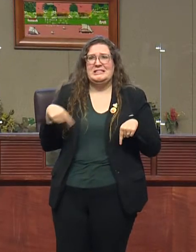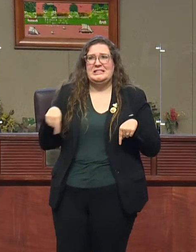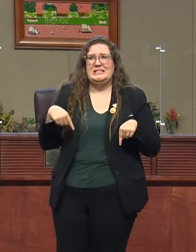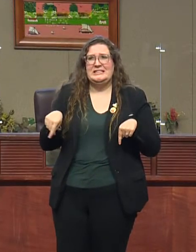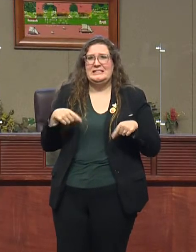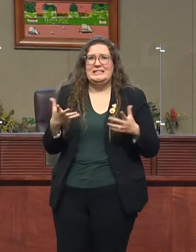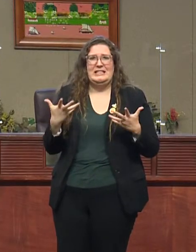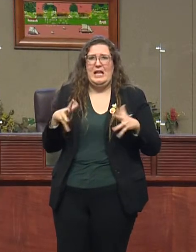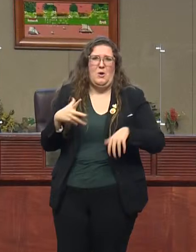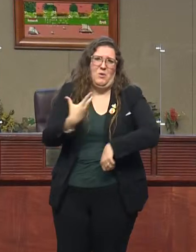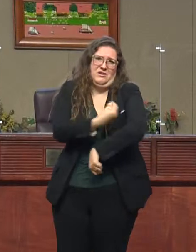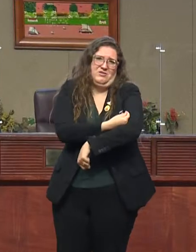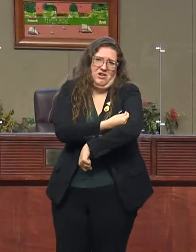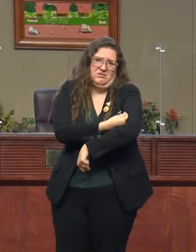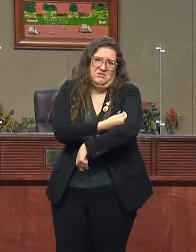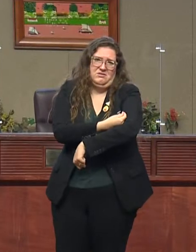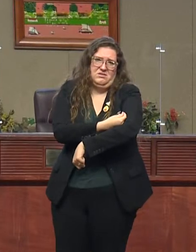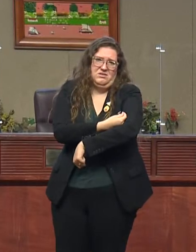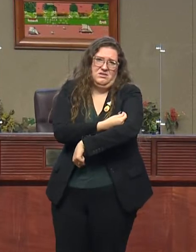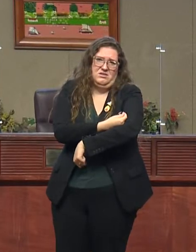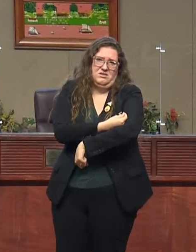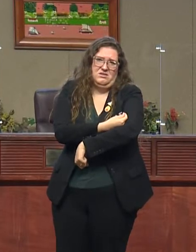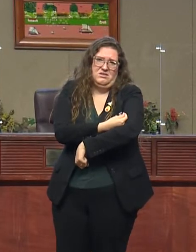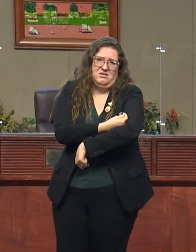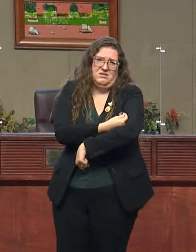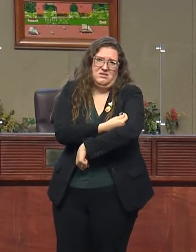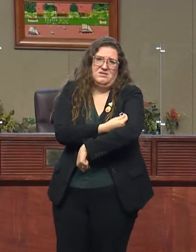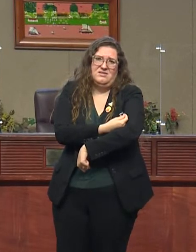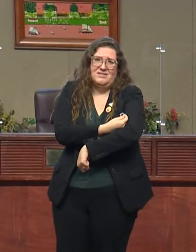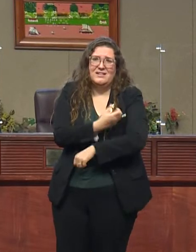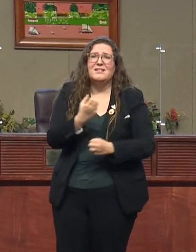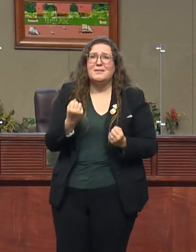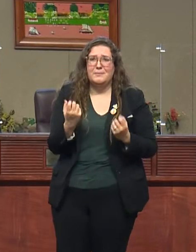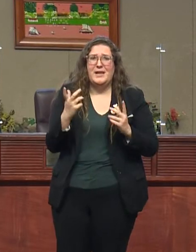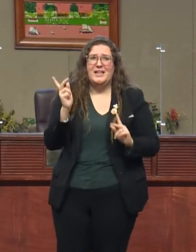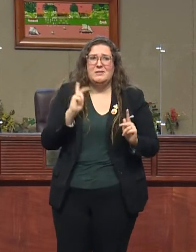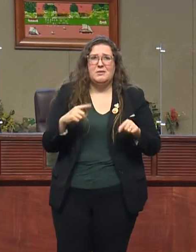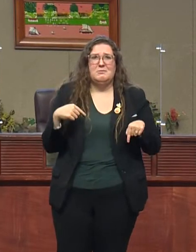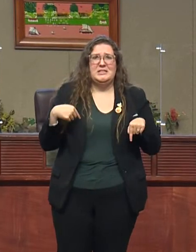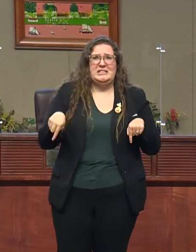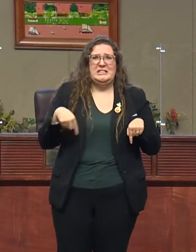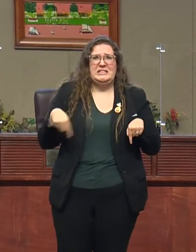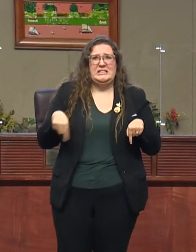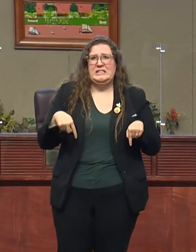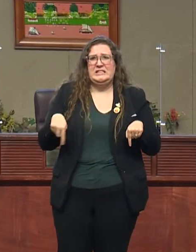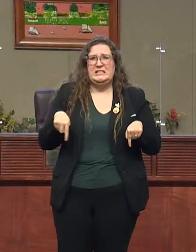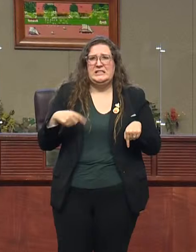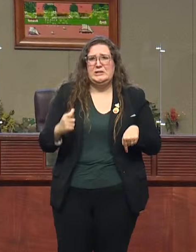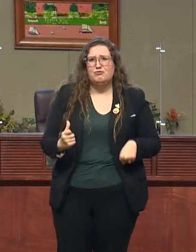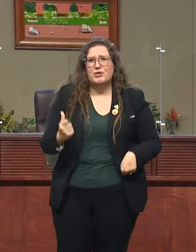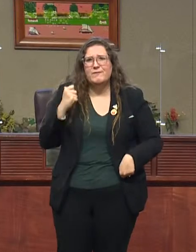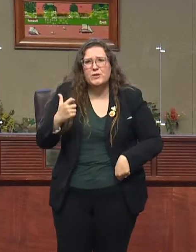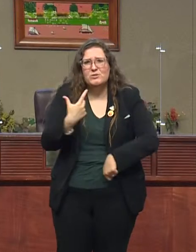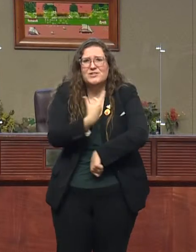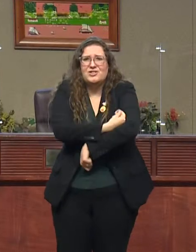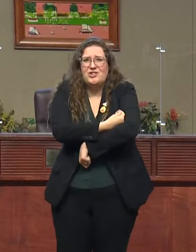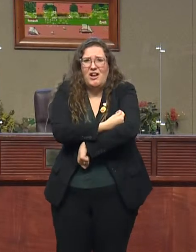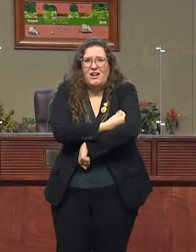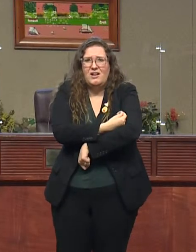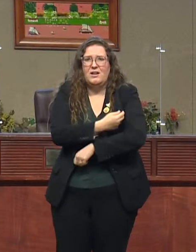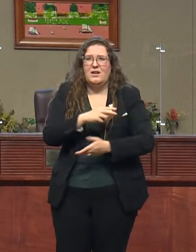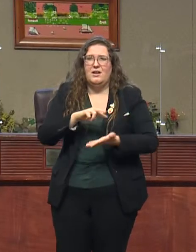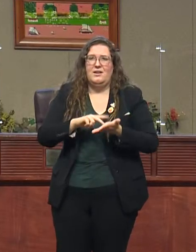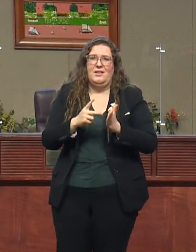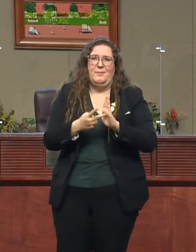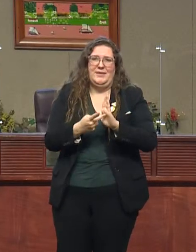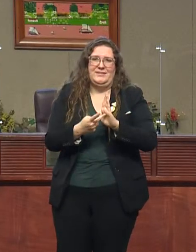to keep in mind. We have some level of hesitance to vaccination, and that could hamper our ability to get